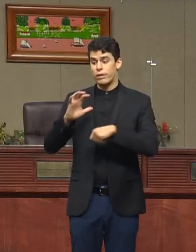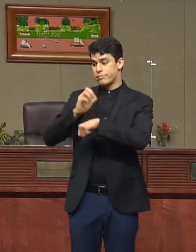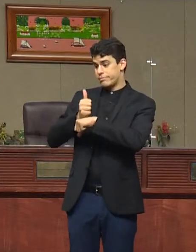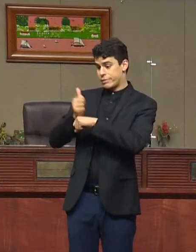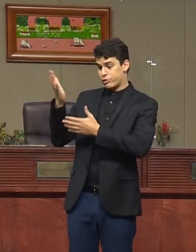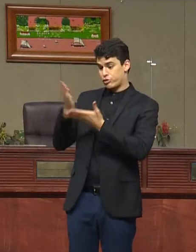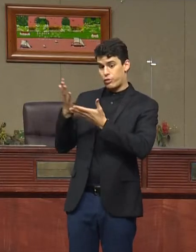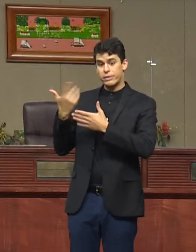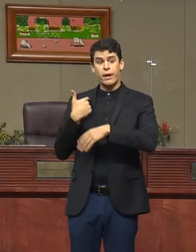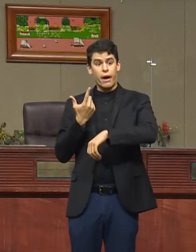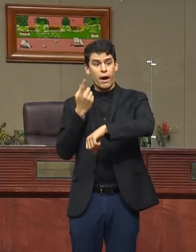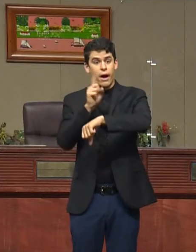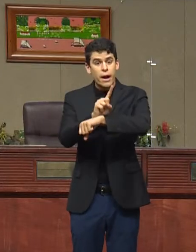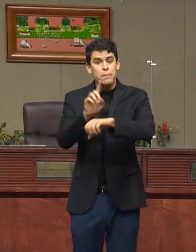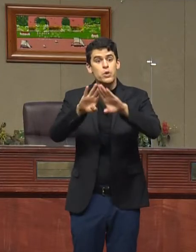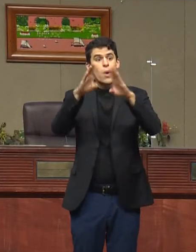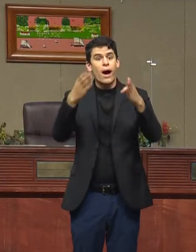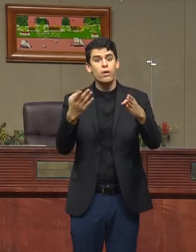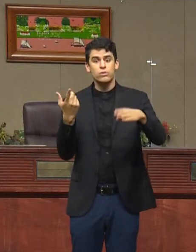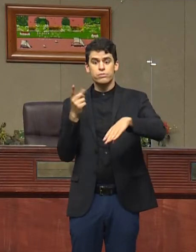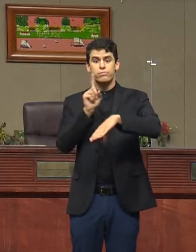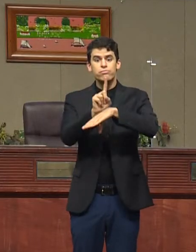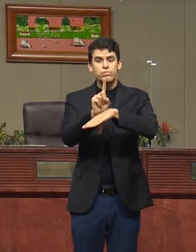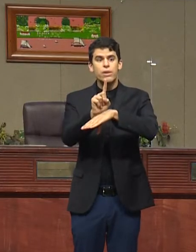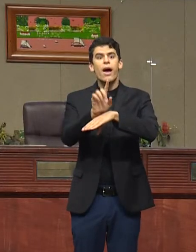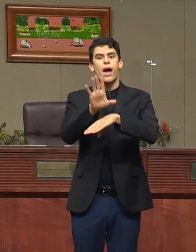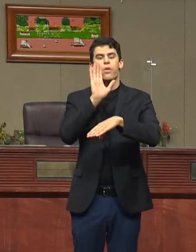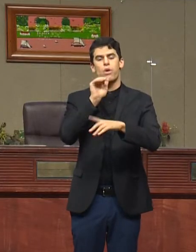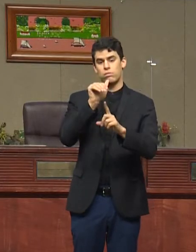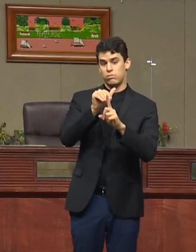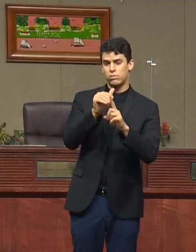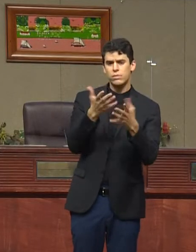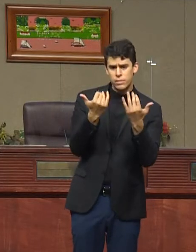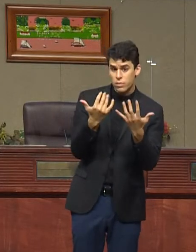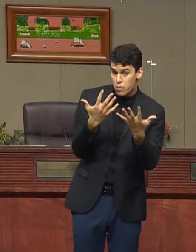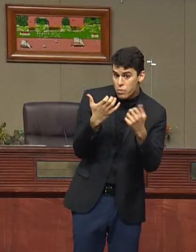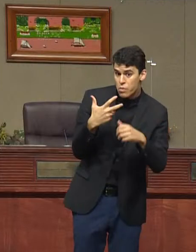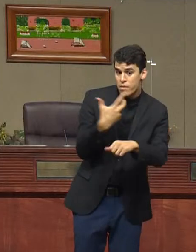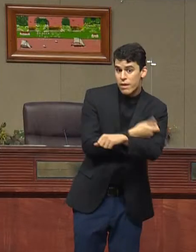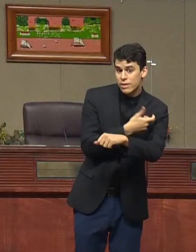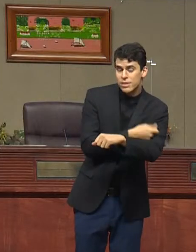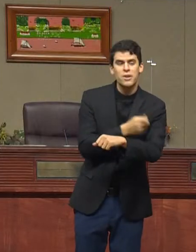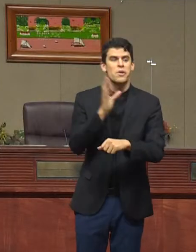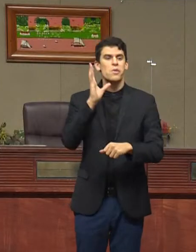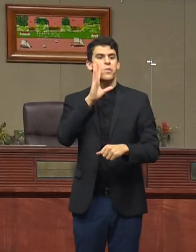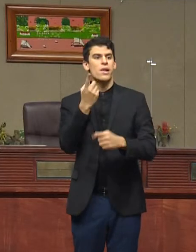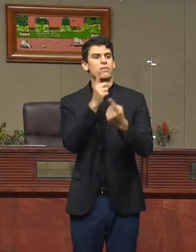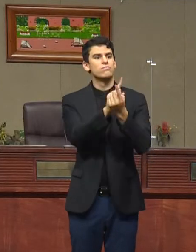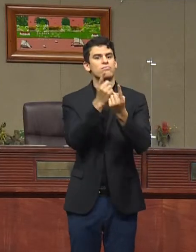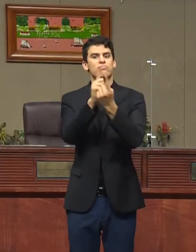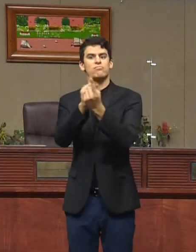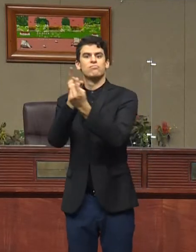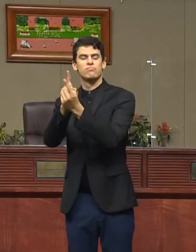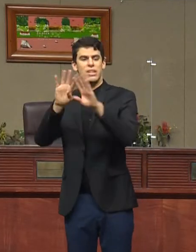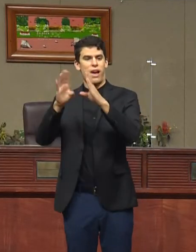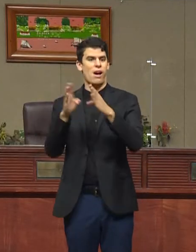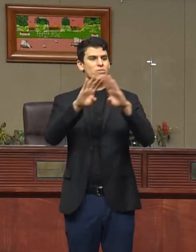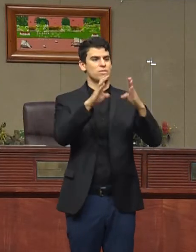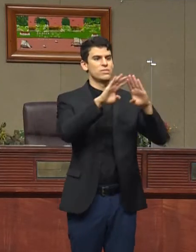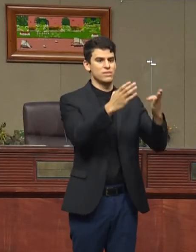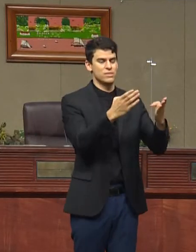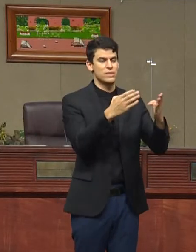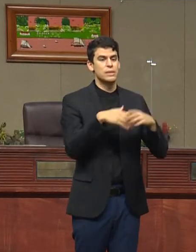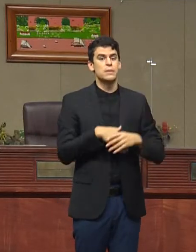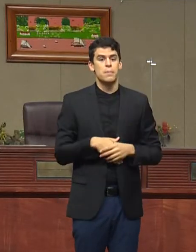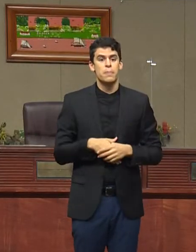be vaccinated in your home. Of course, we're looking at certain demographics for that. The